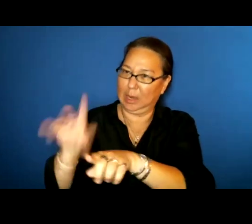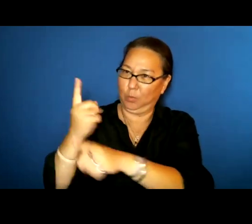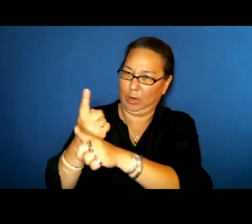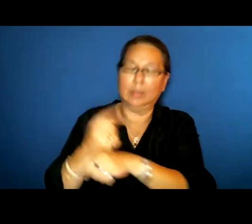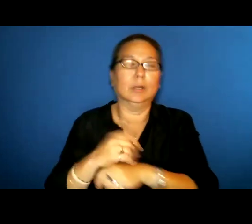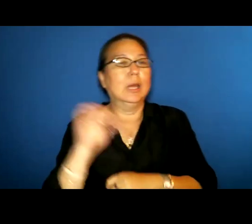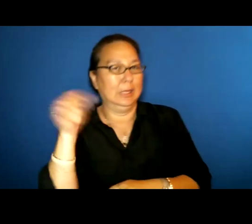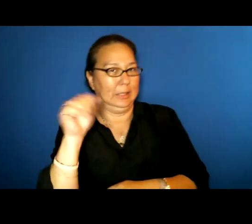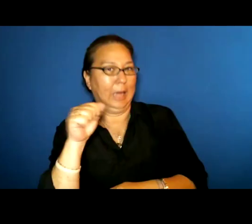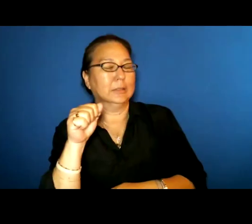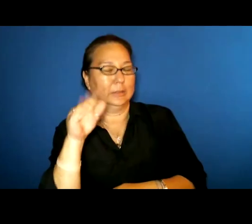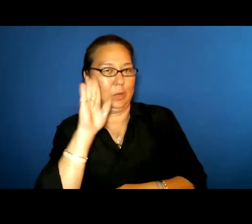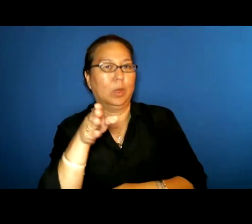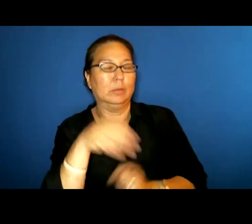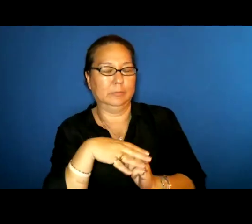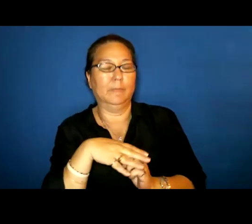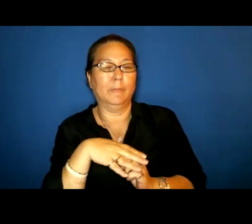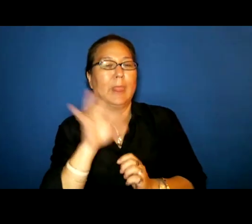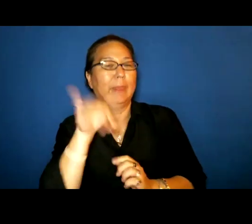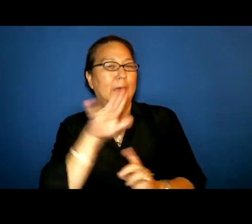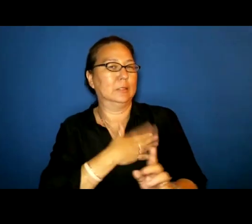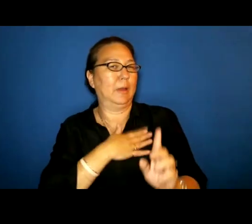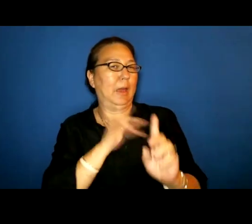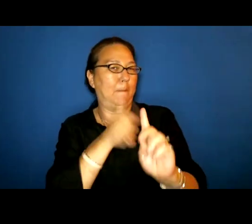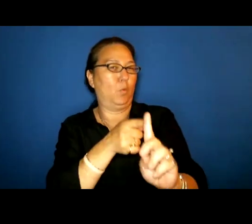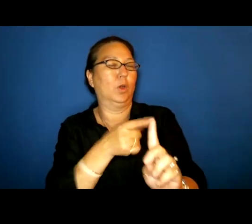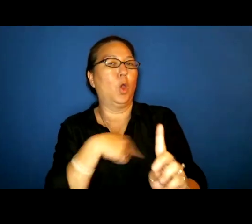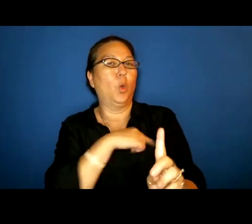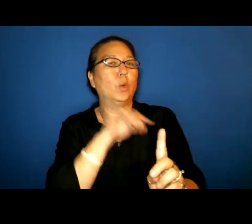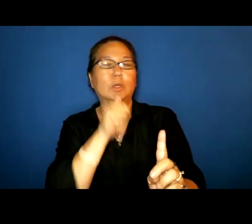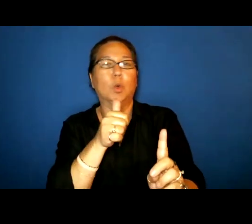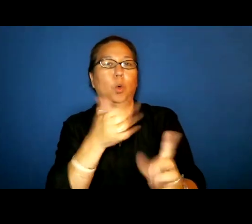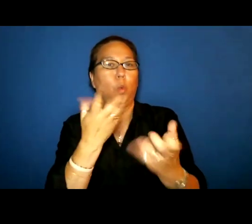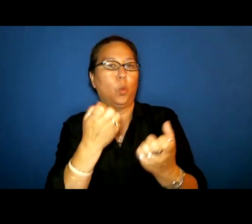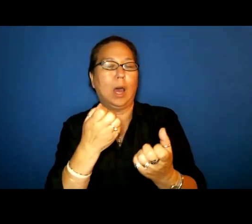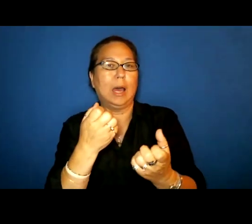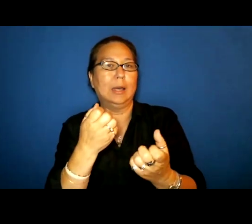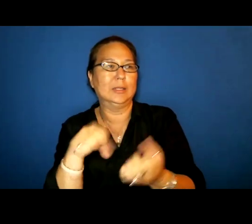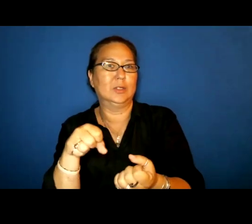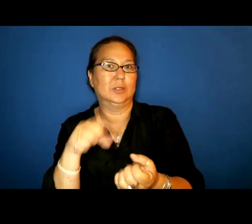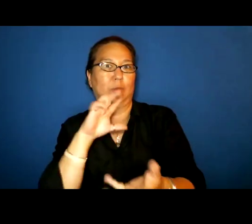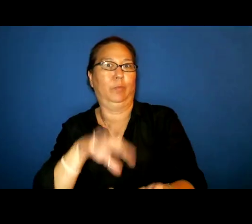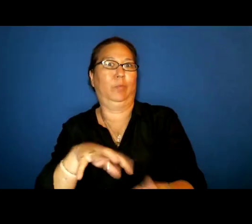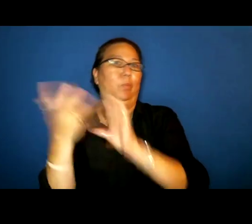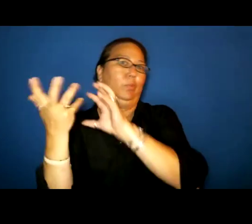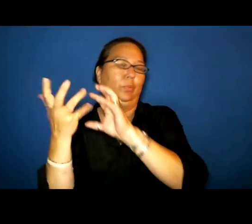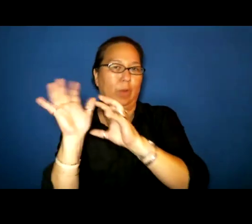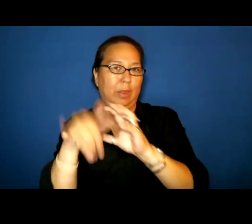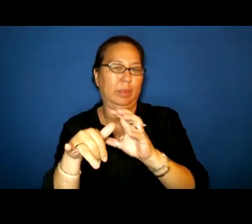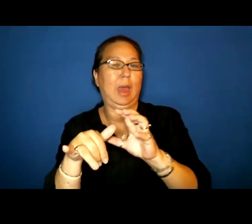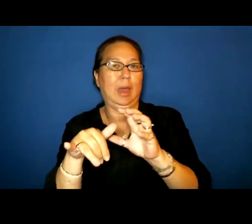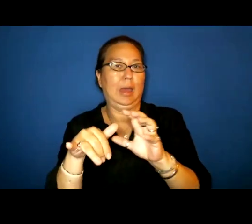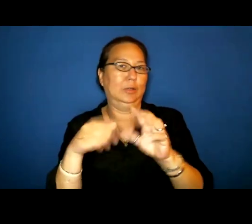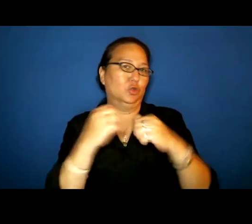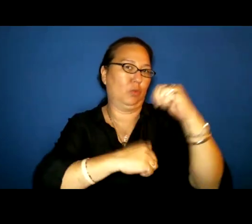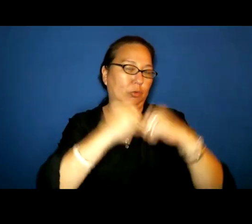are that was like to my point where what we don't want to do is sort of decimate that infrastructure, because that infrastructure will be needed